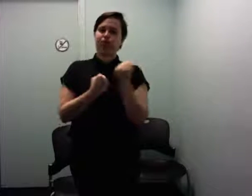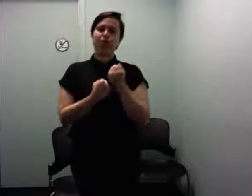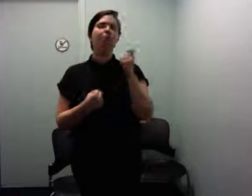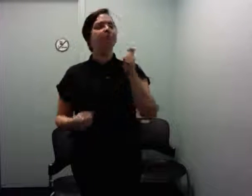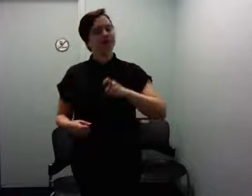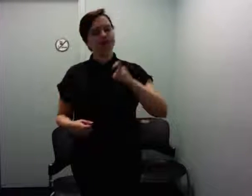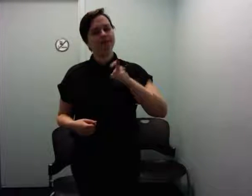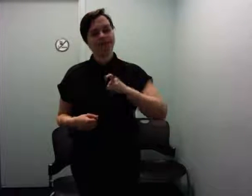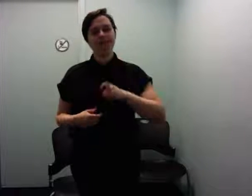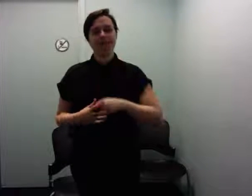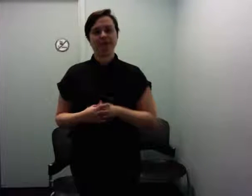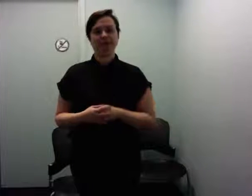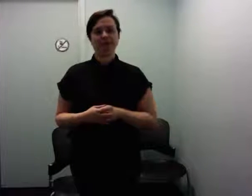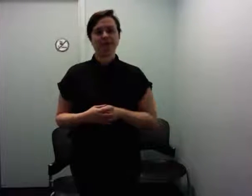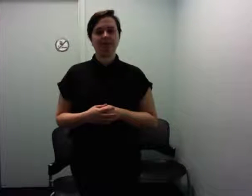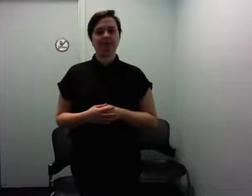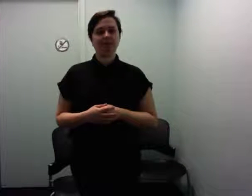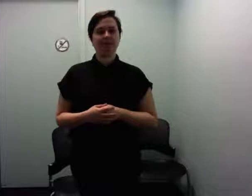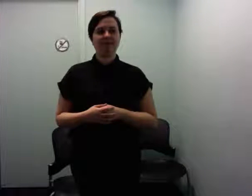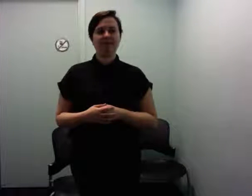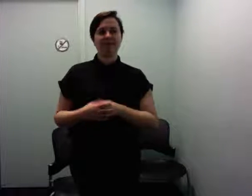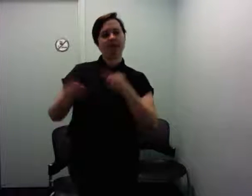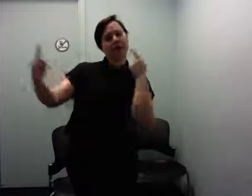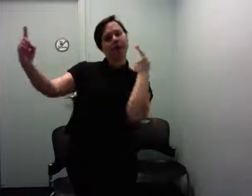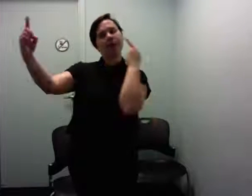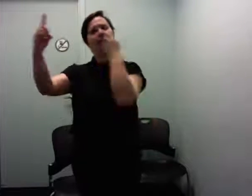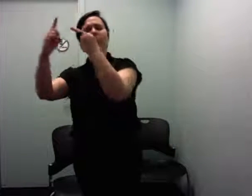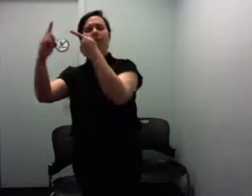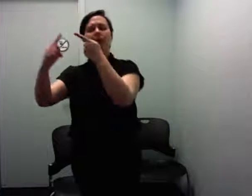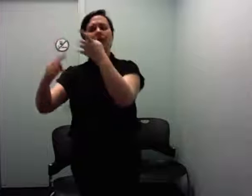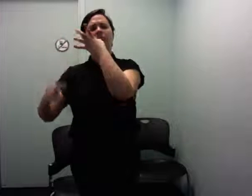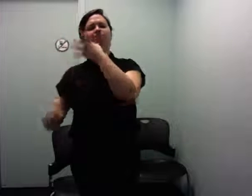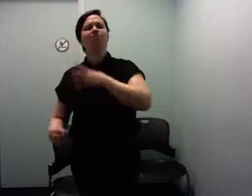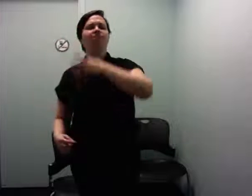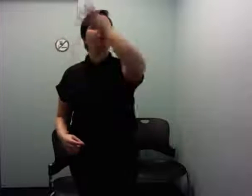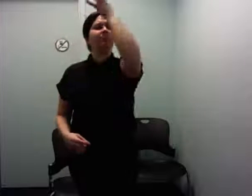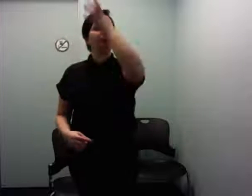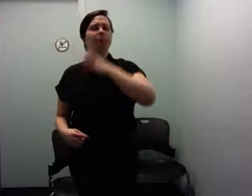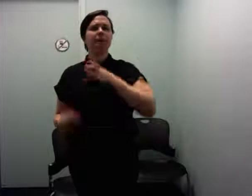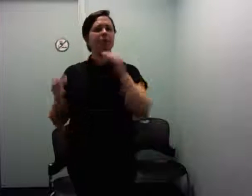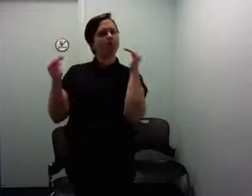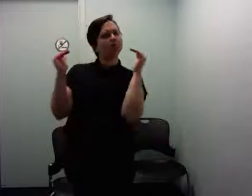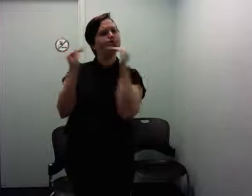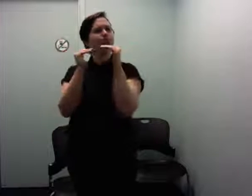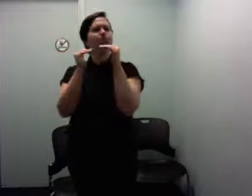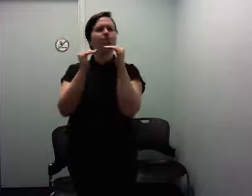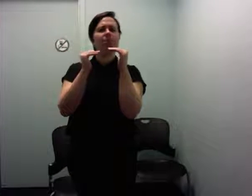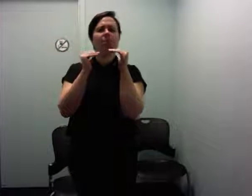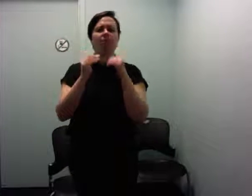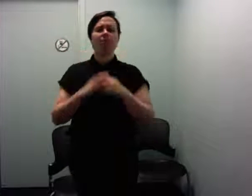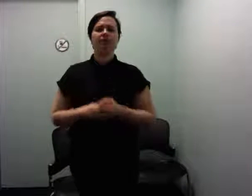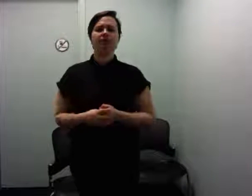We want to end gender inequality, and to do this, we need everyone